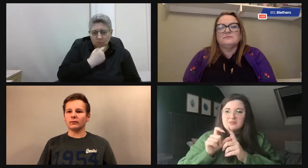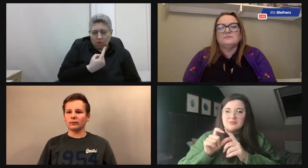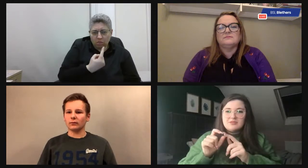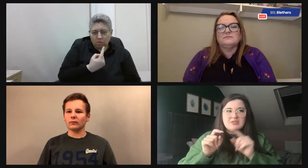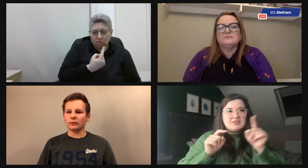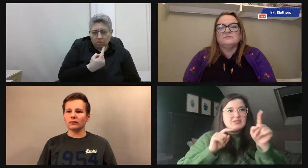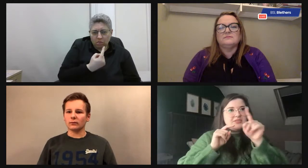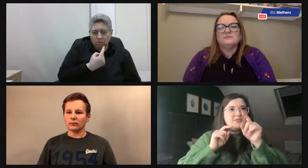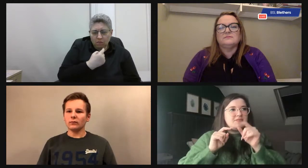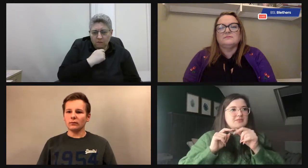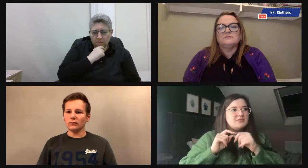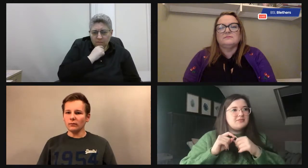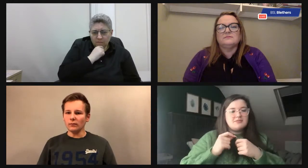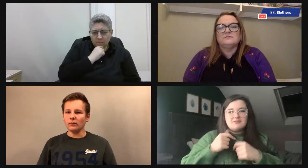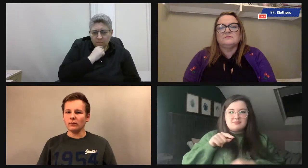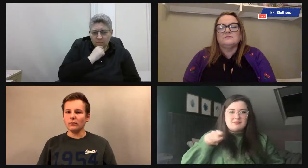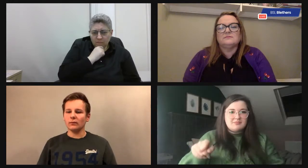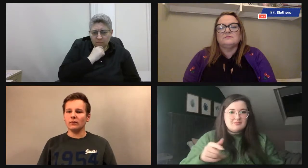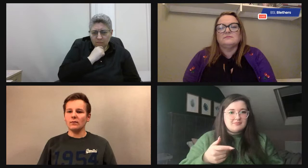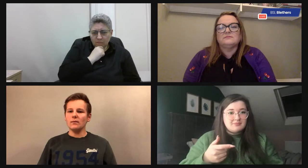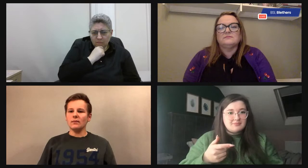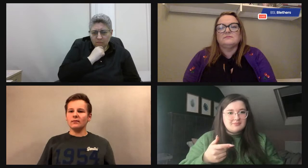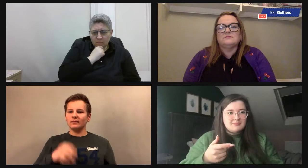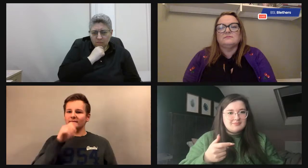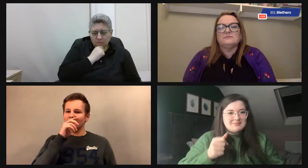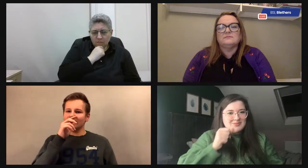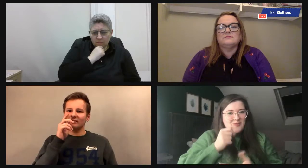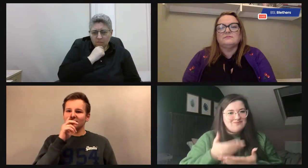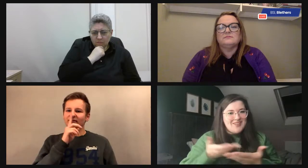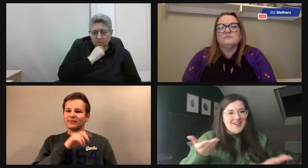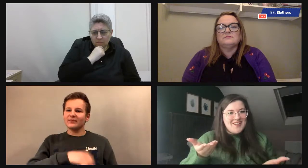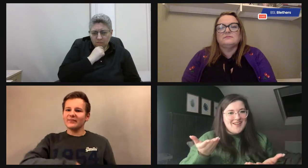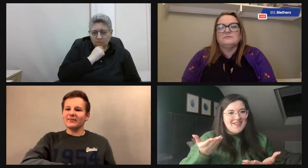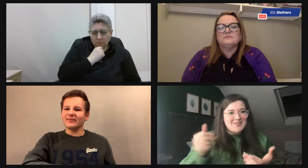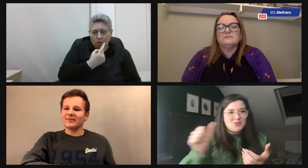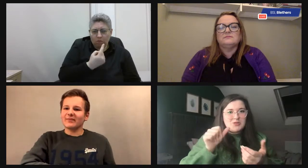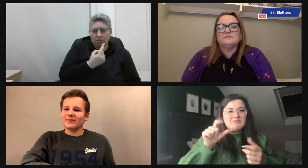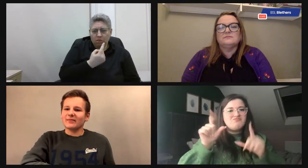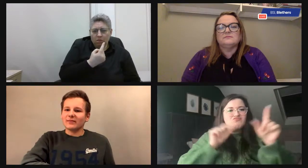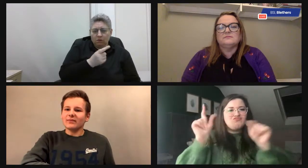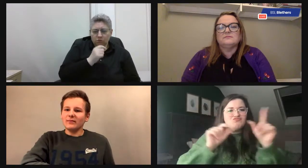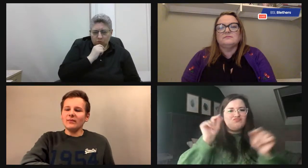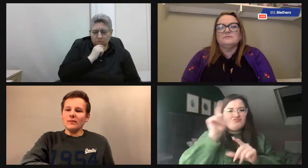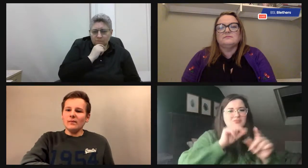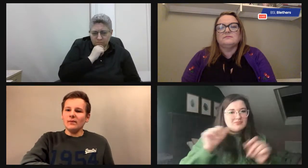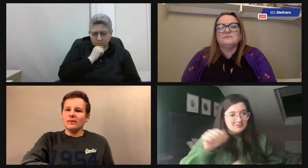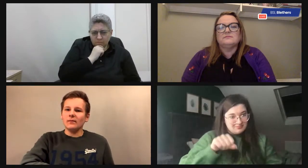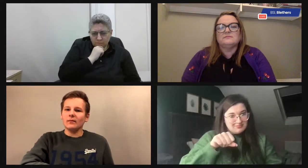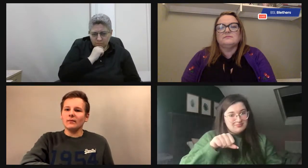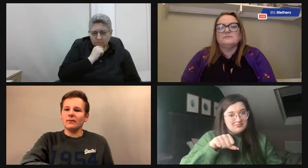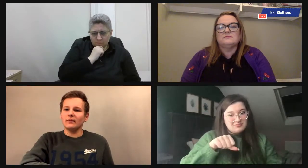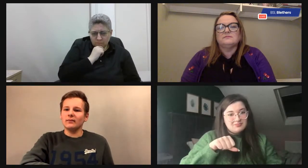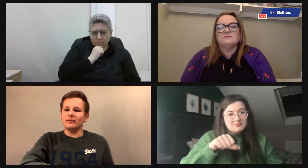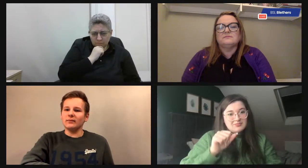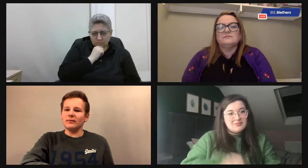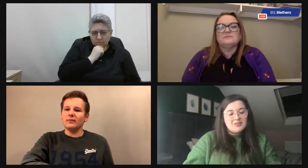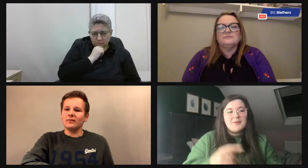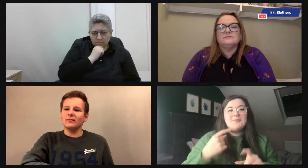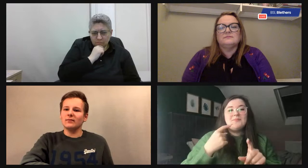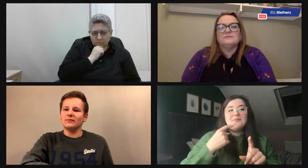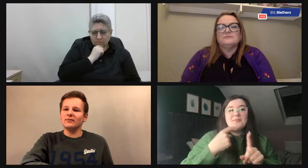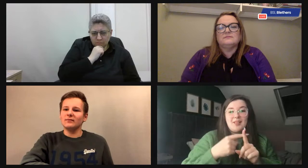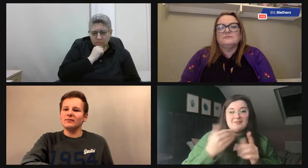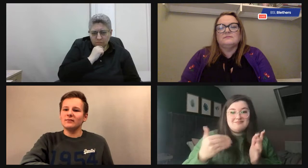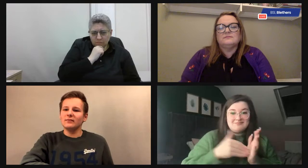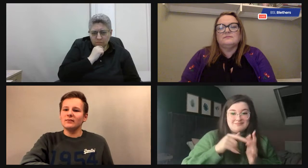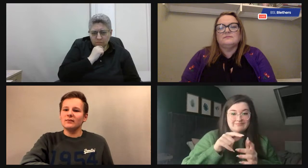express themselves. Deaf people are not able to do that. So I think it has to be choice Mhm. again. And I think we have to be fair. If you're given what